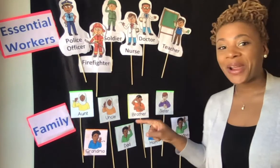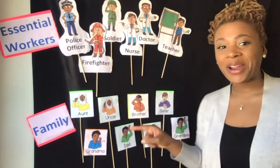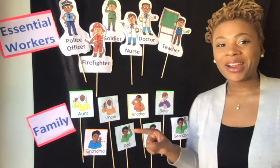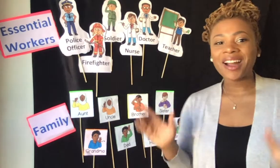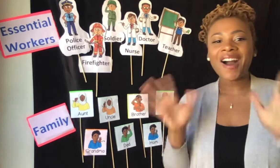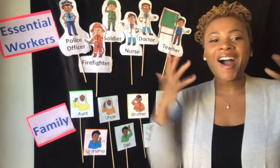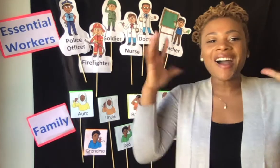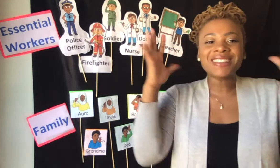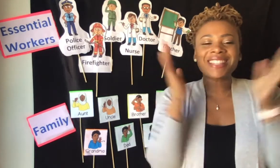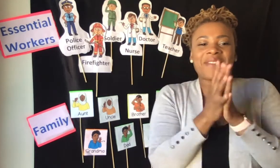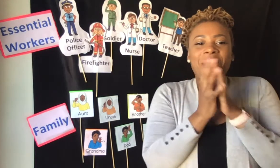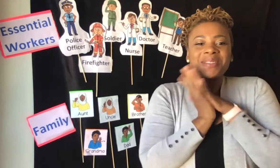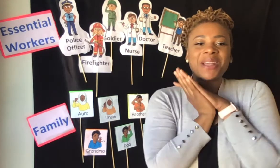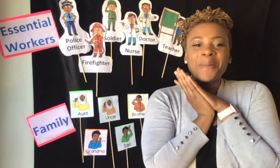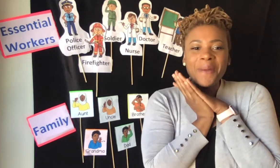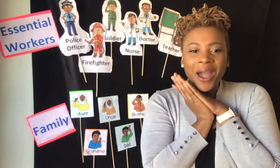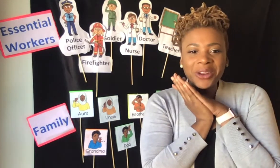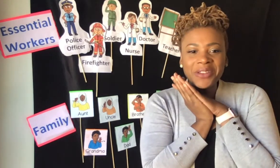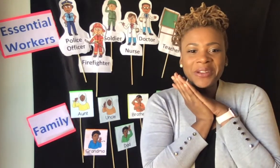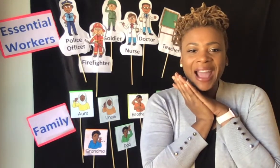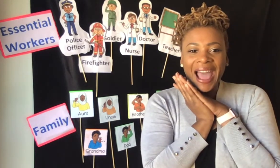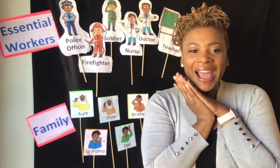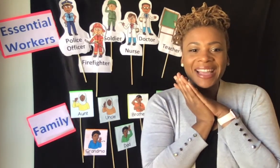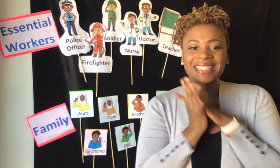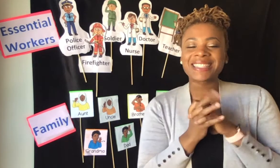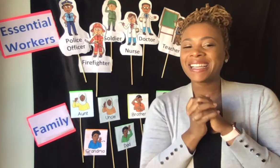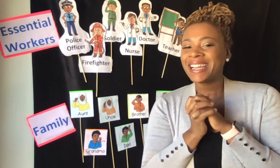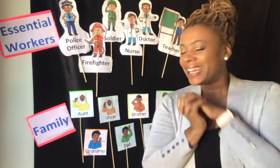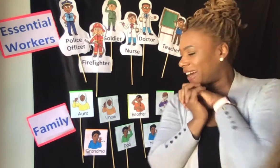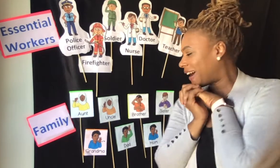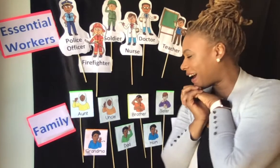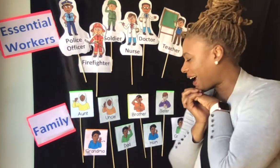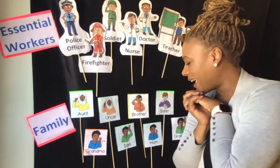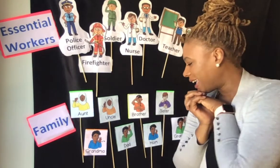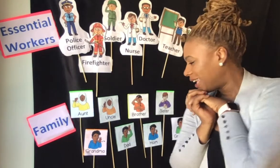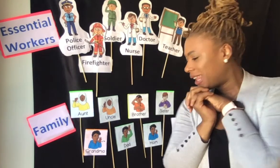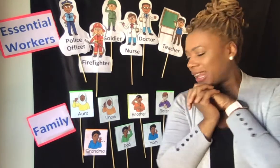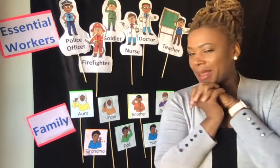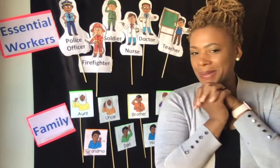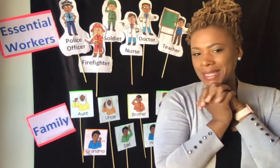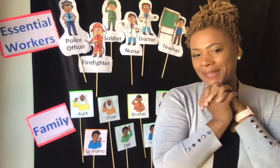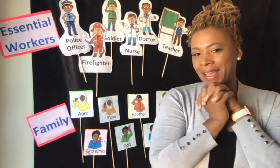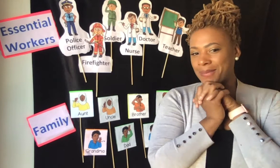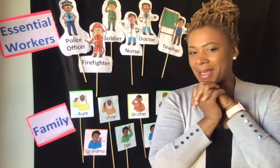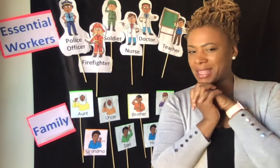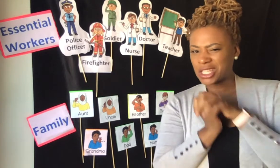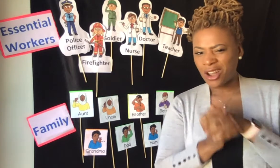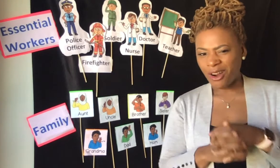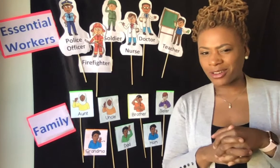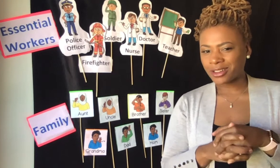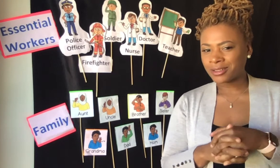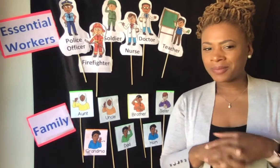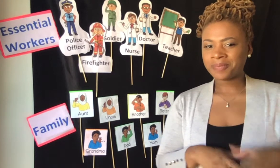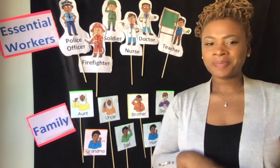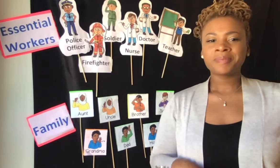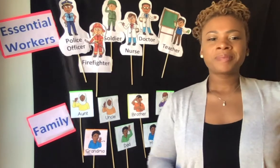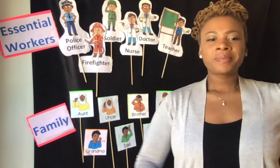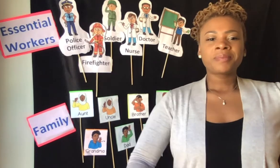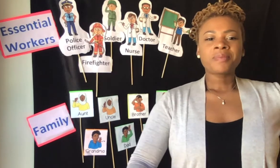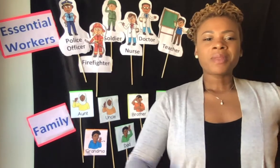brother. Awesome. I'm so proud of you guys. All right. Let me see if I can make this harder.